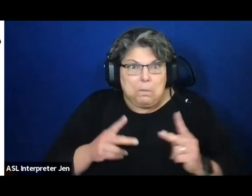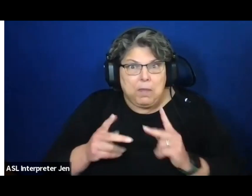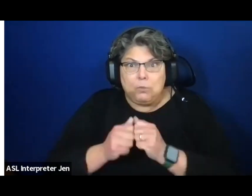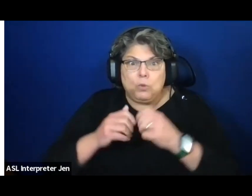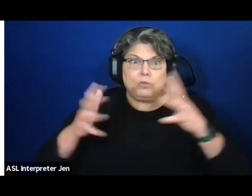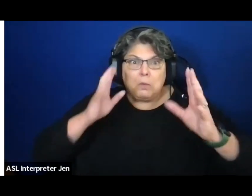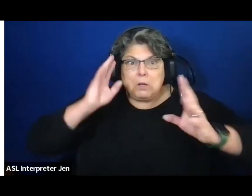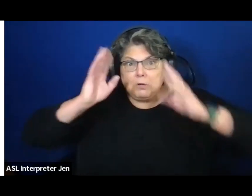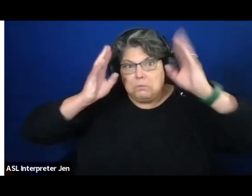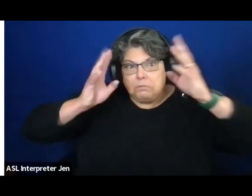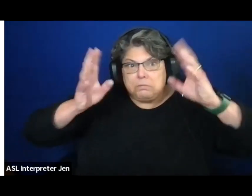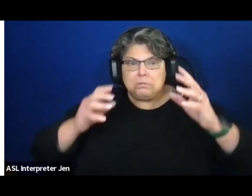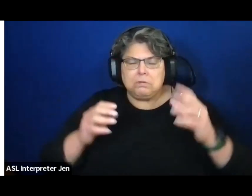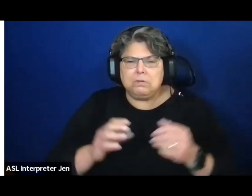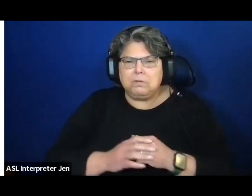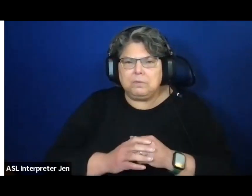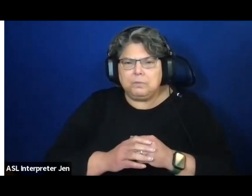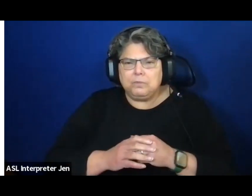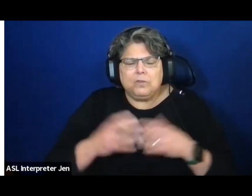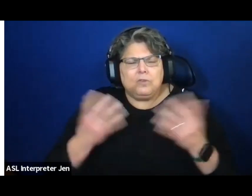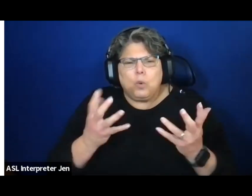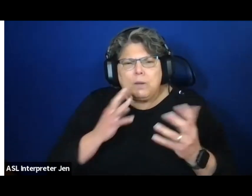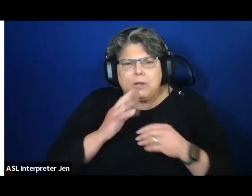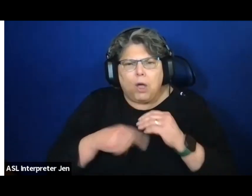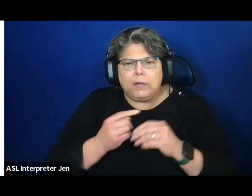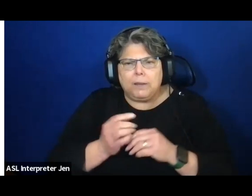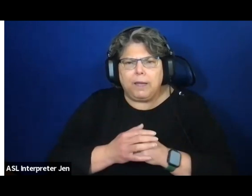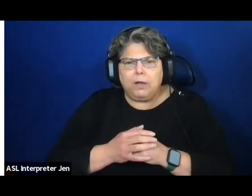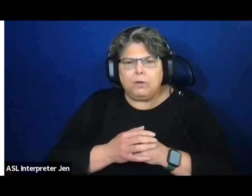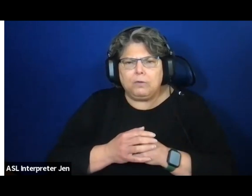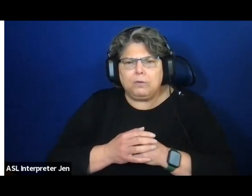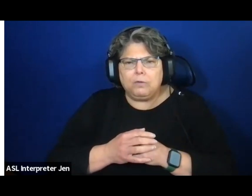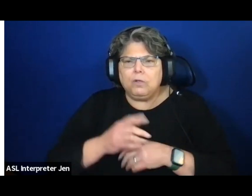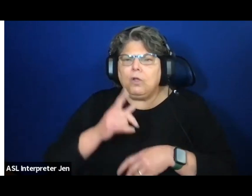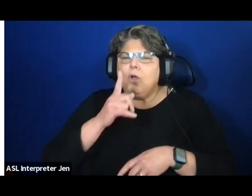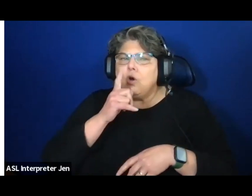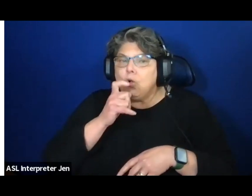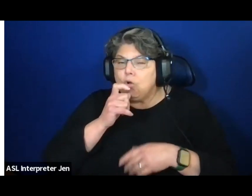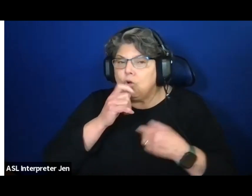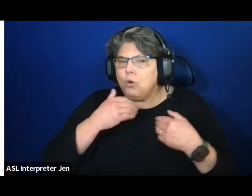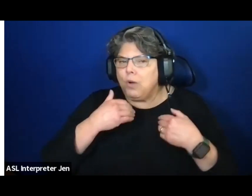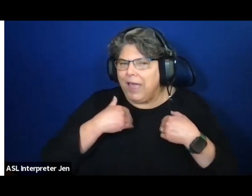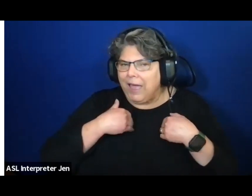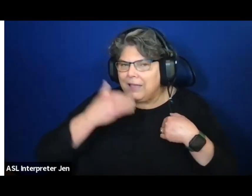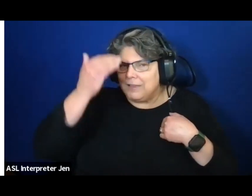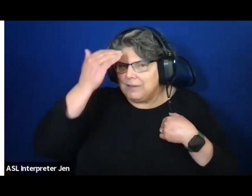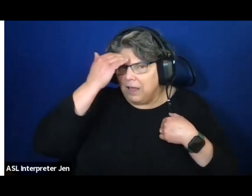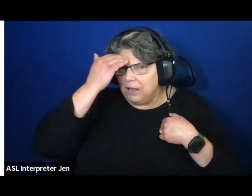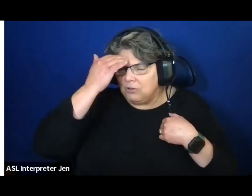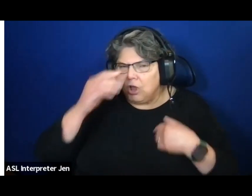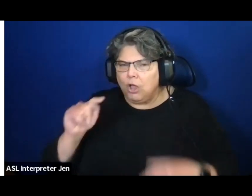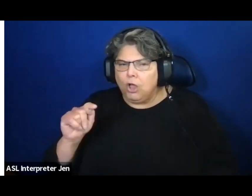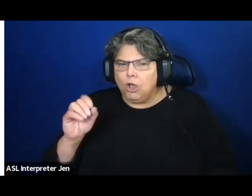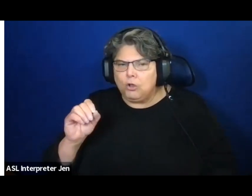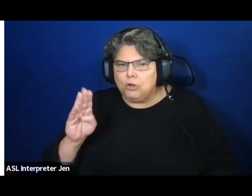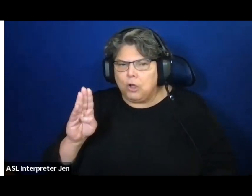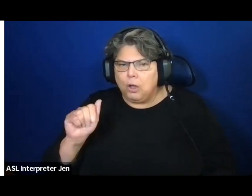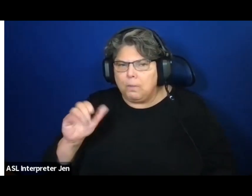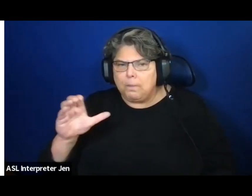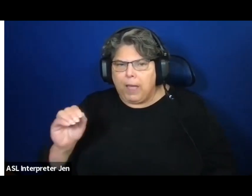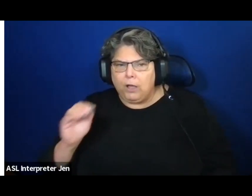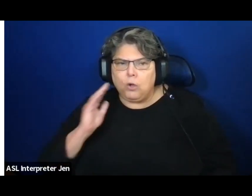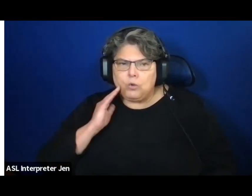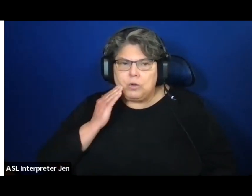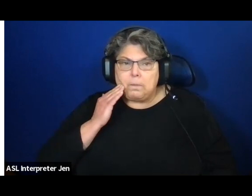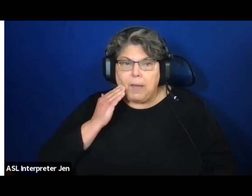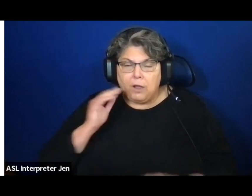propaganda. So again, what am I talking about here? Who had the knowledge? These tobacco companies. Tobacco companies were campaigning